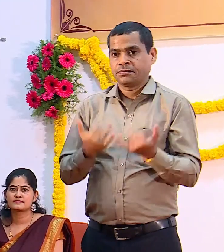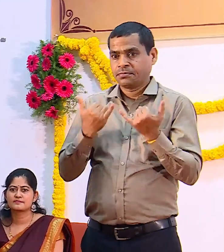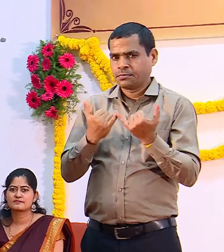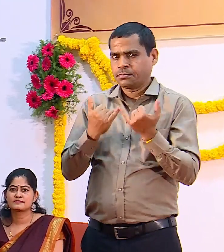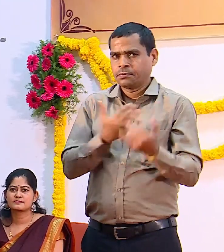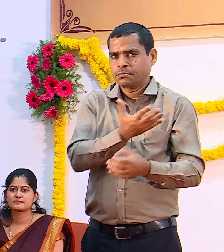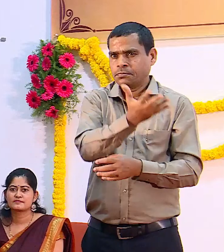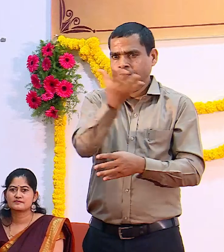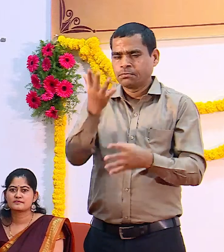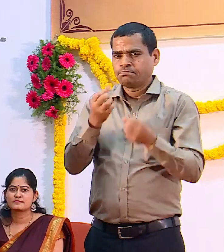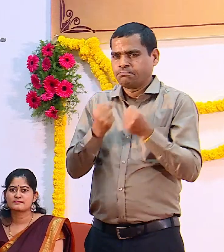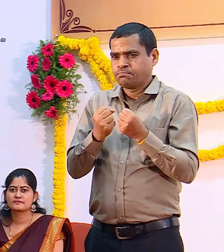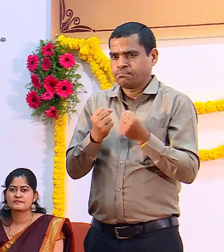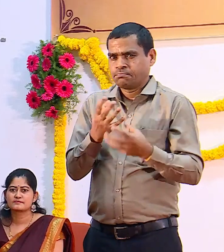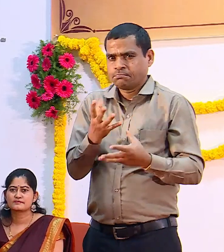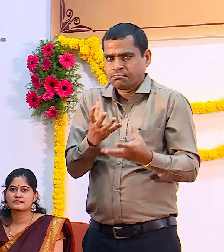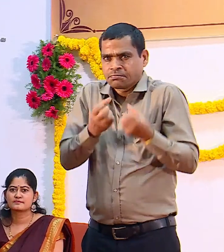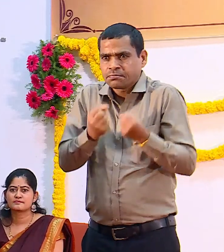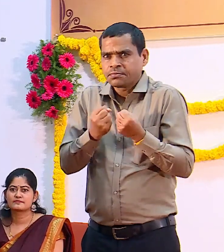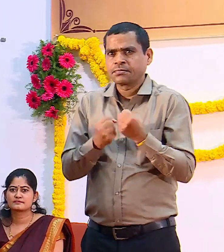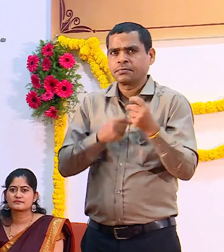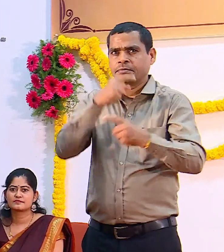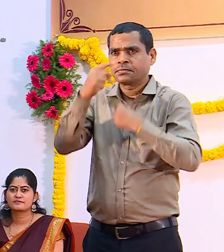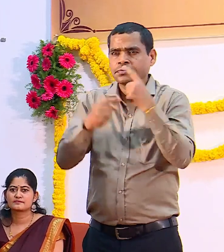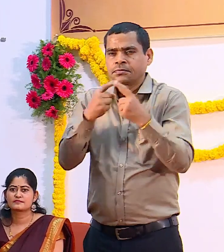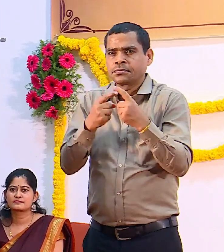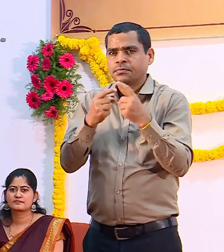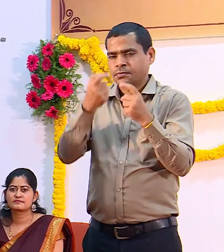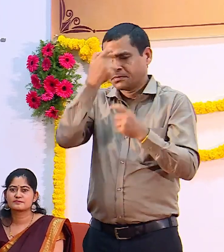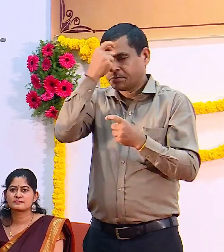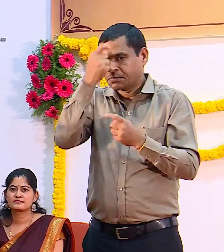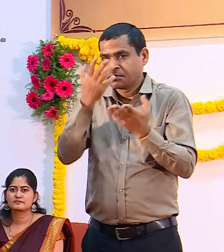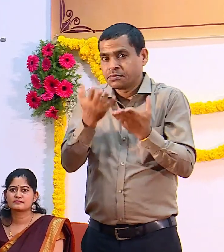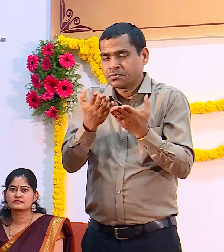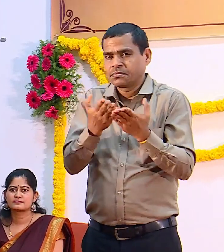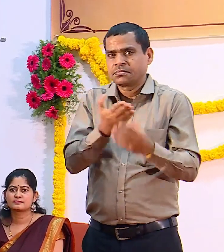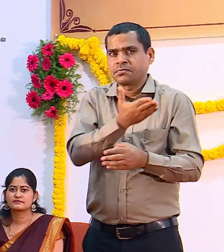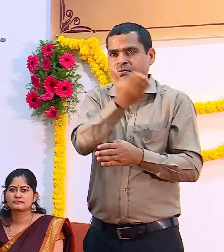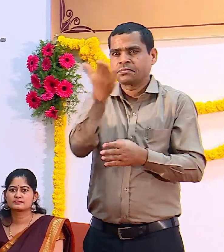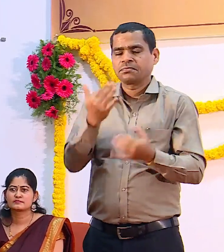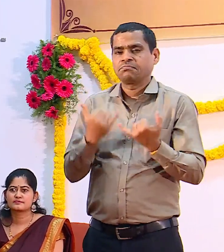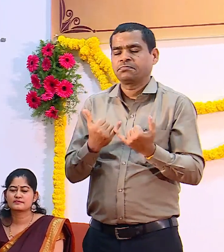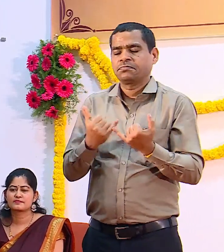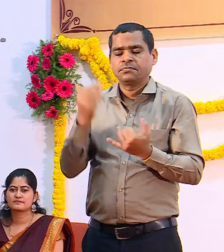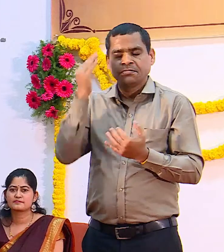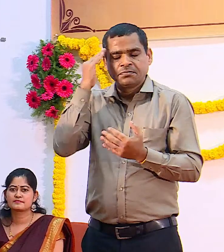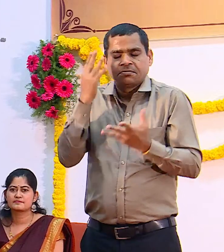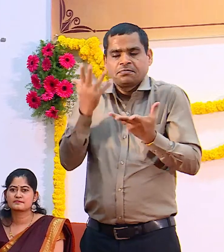many, and we need to scale up because the scale of the problem is really huge, which I got to know today.